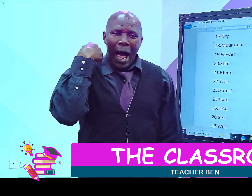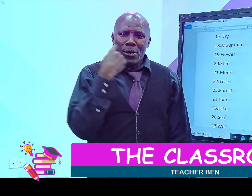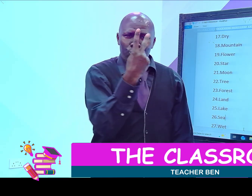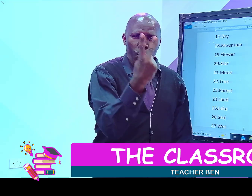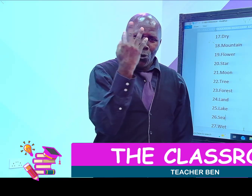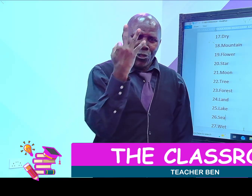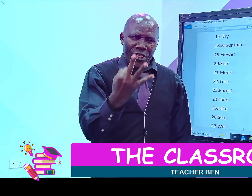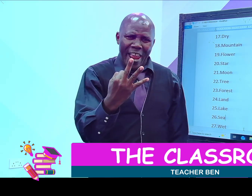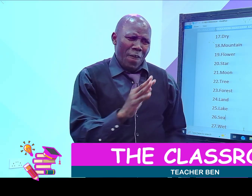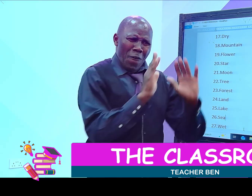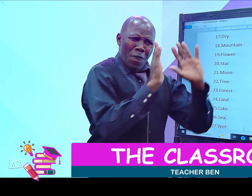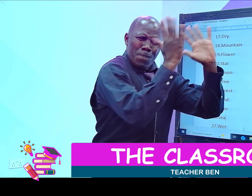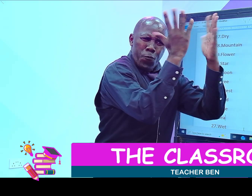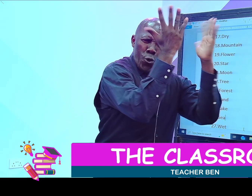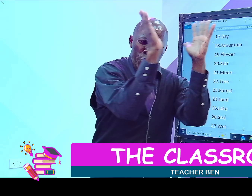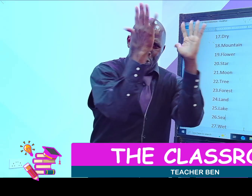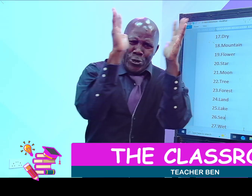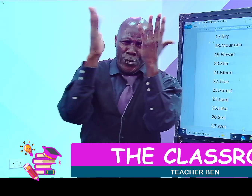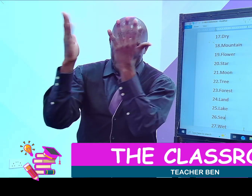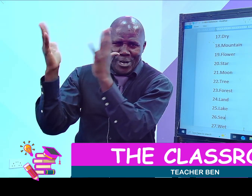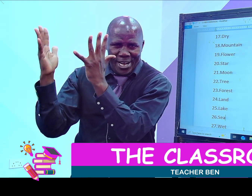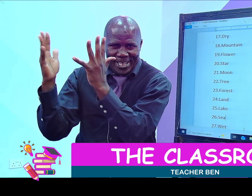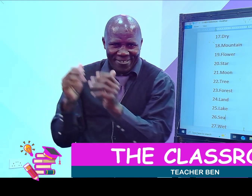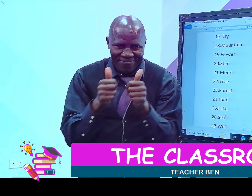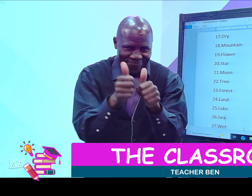Number 23, forest.